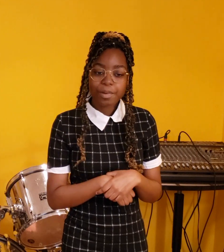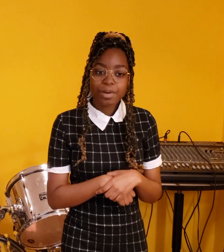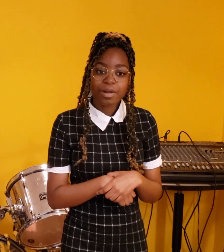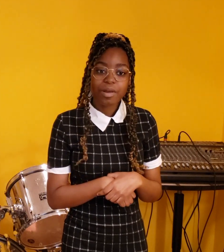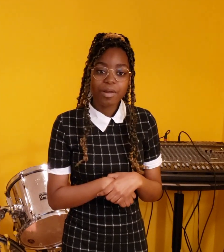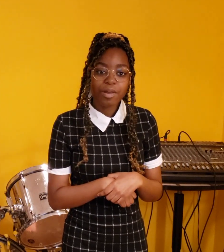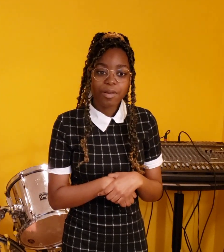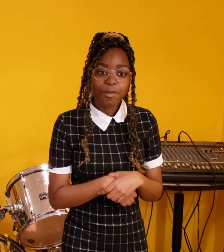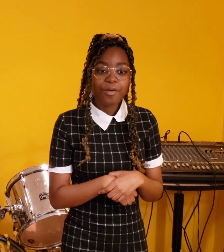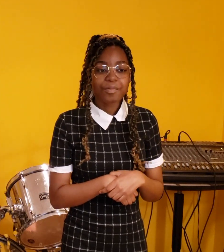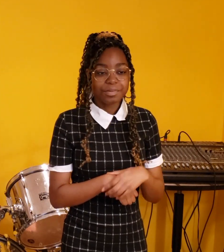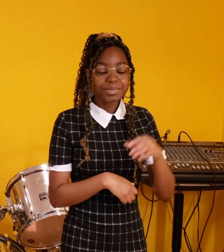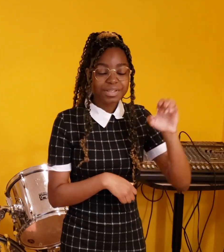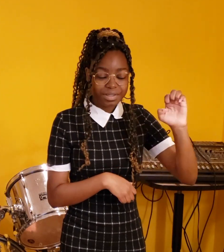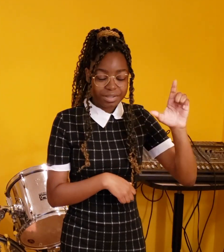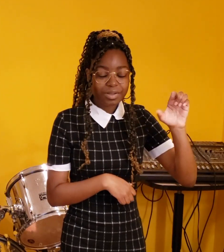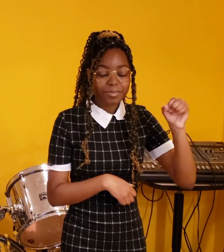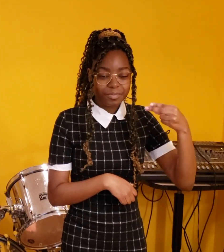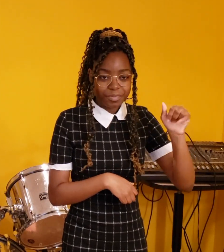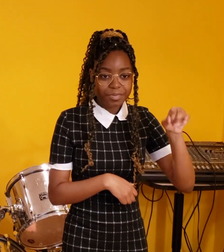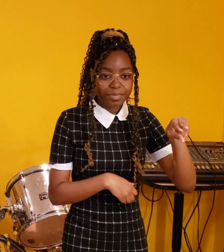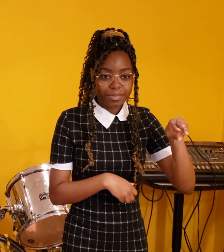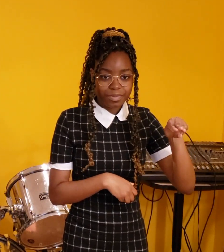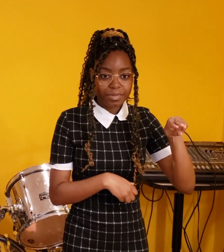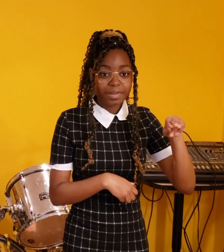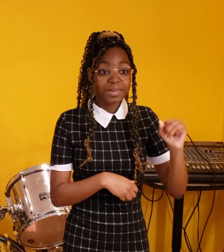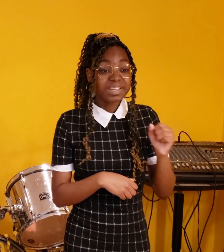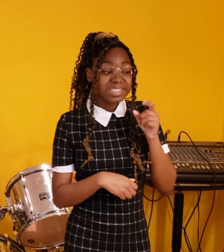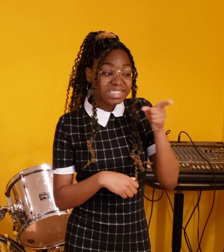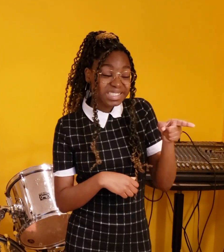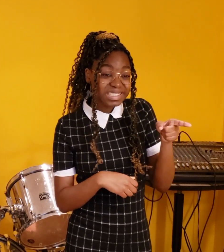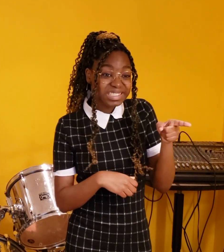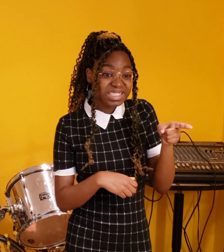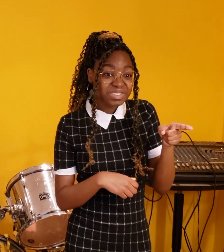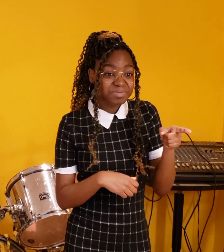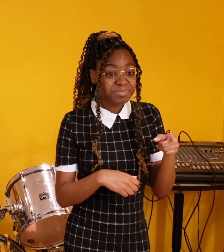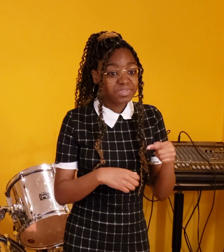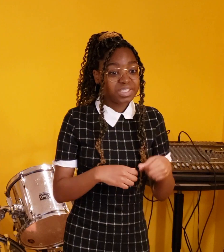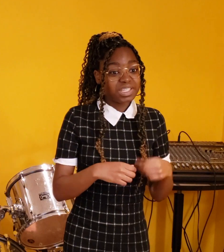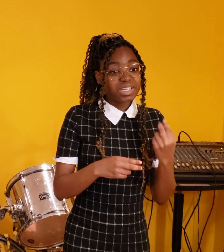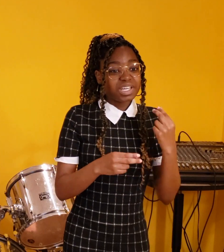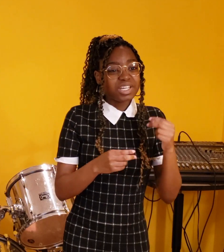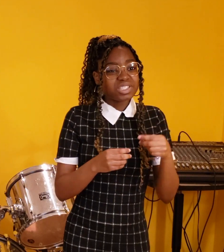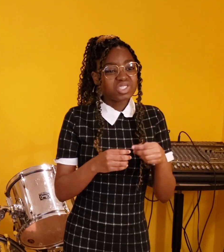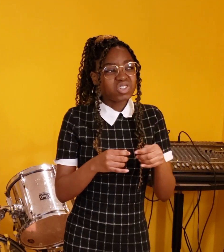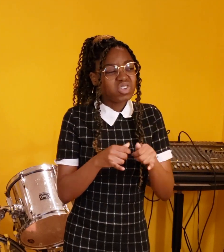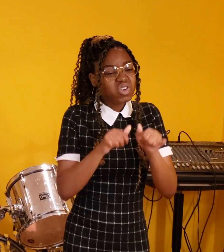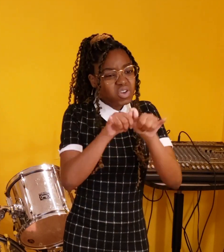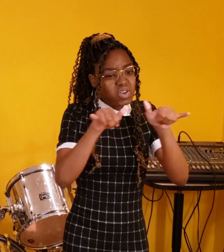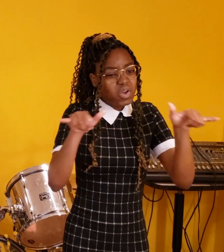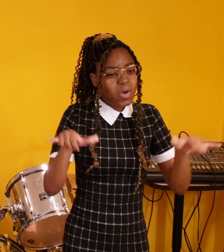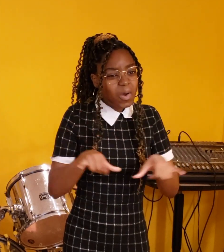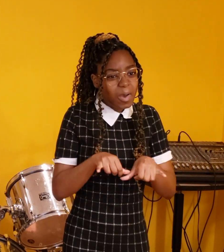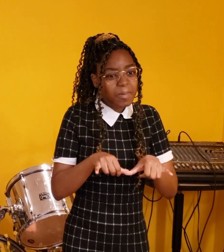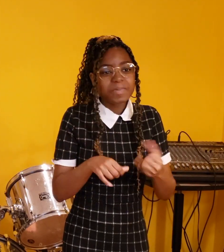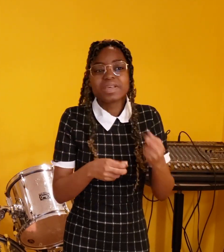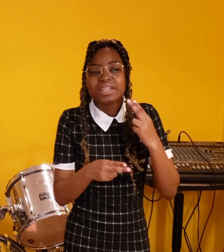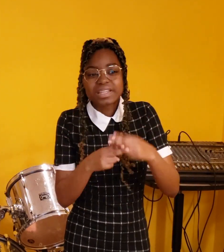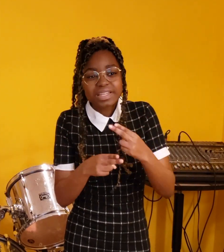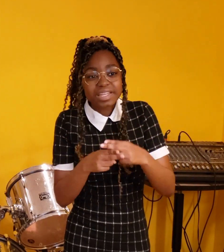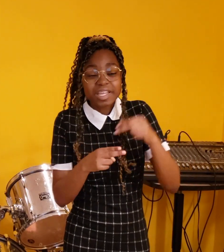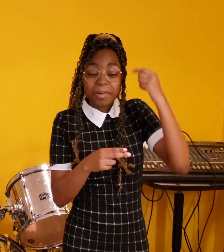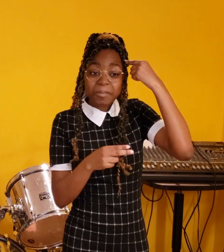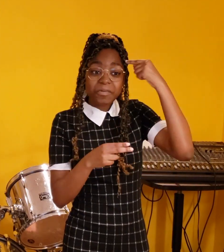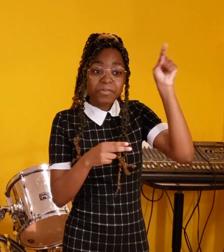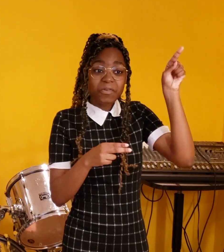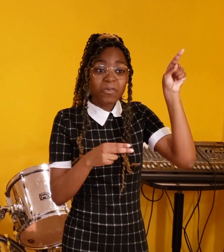as I say it, Elohim. And Elohim is a general name or term for deity, you know. And it's also a name for the